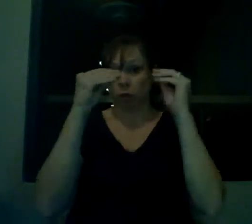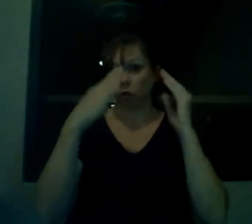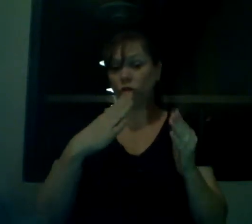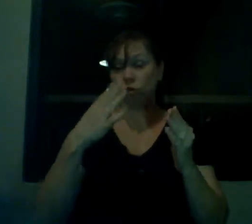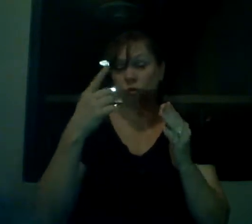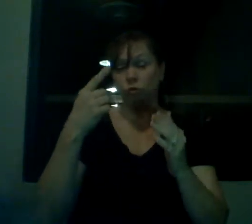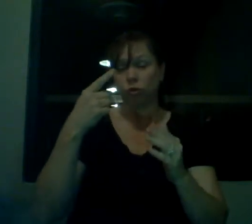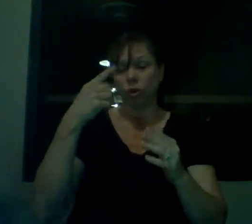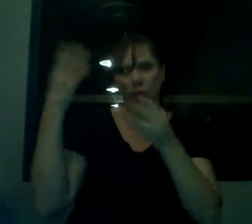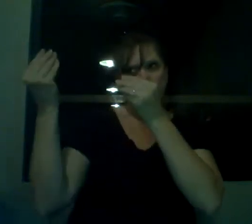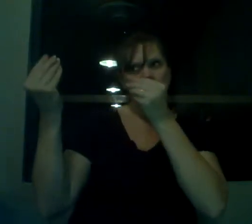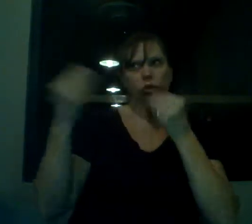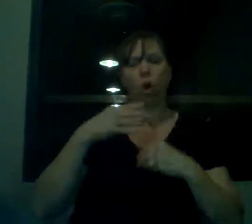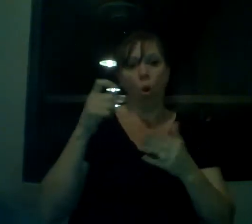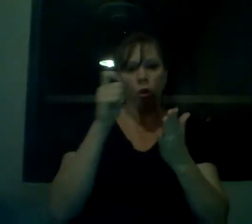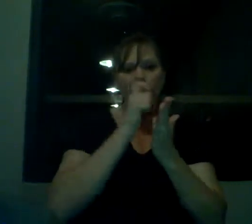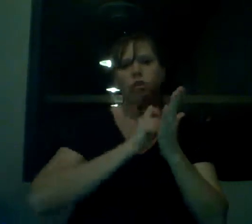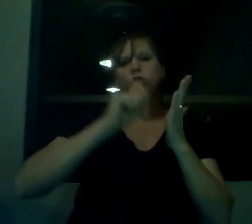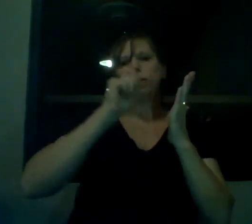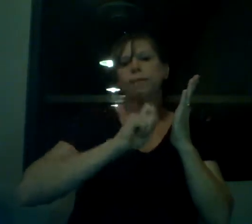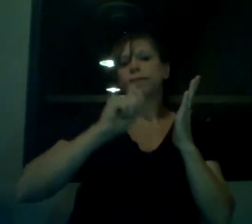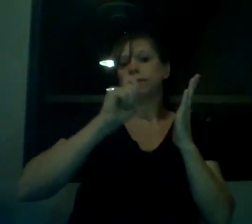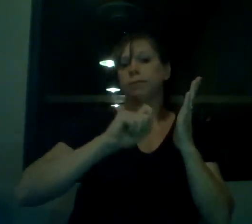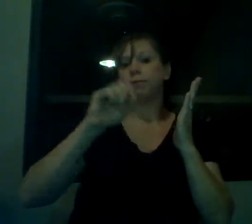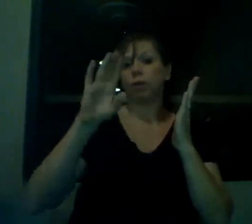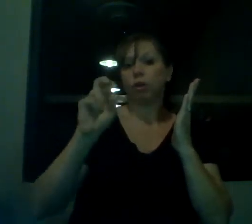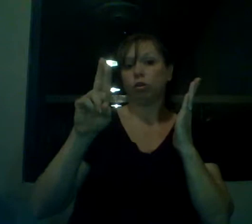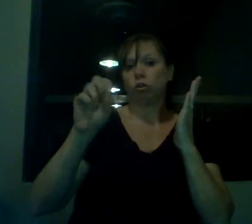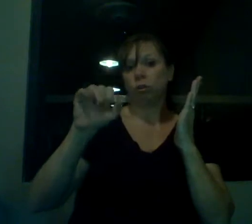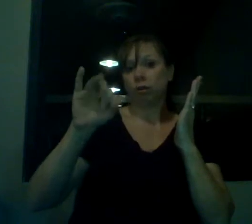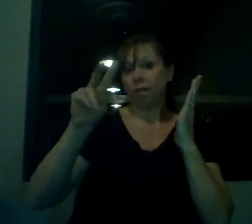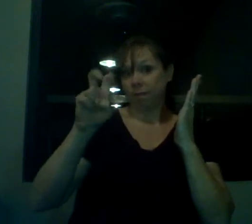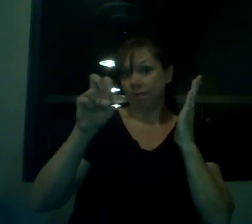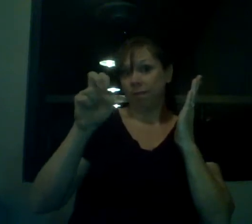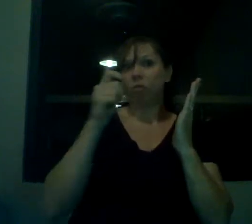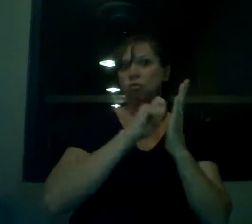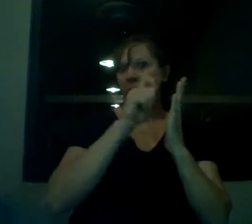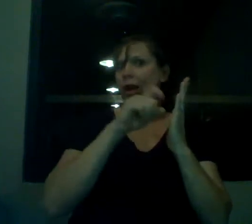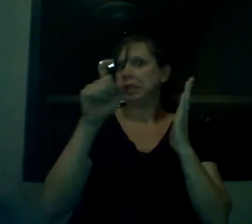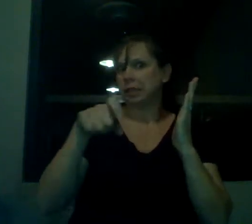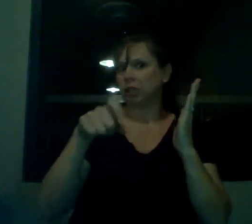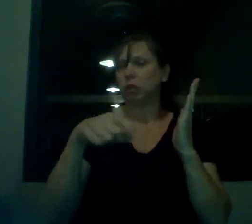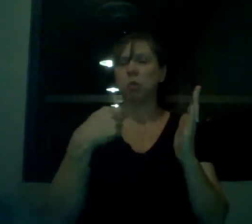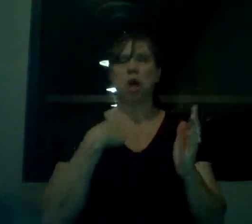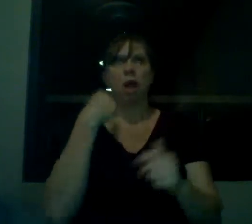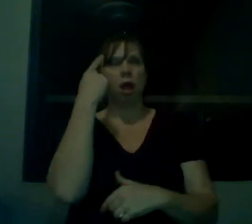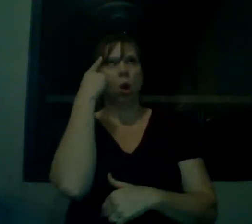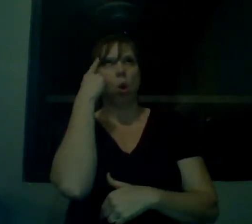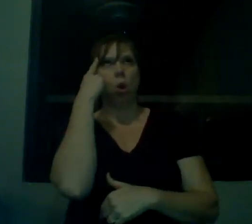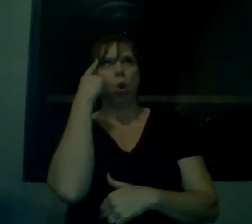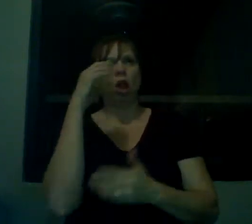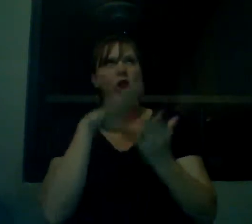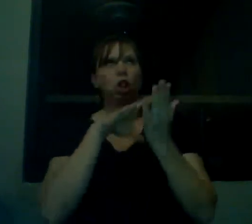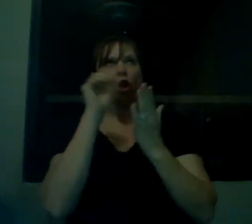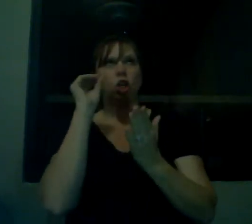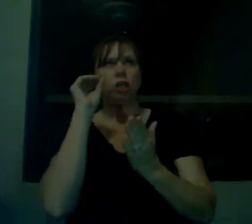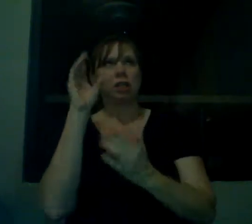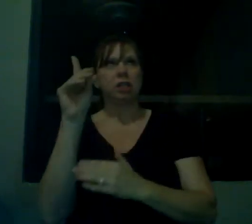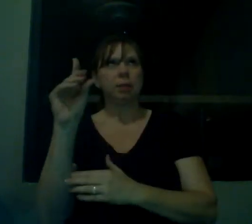grade because I felt maybe I had a learning disability or something like that. Like it just wasn't clicking for me.